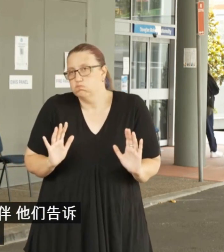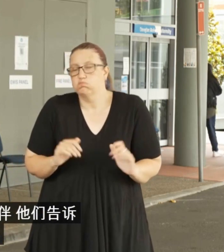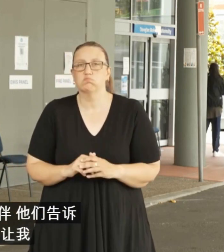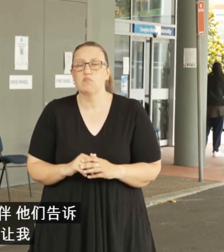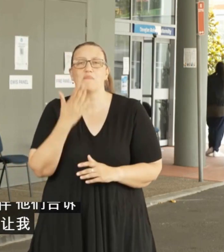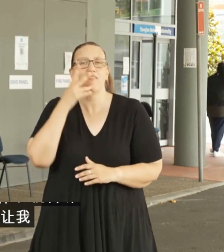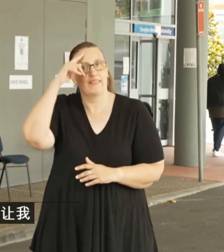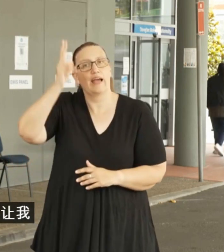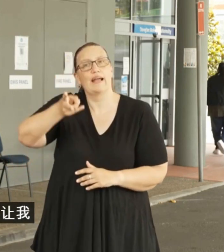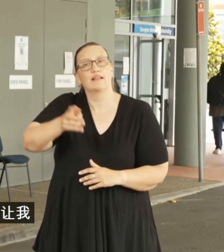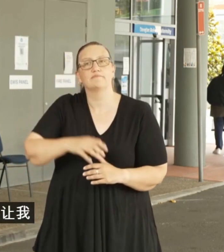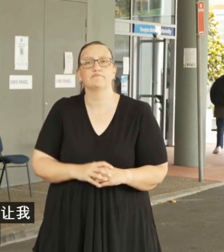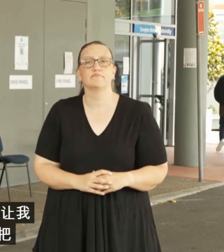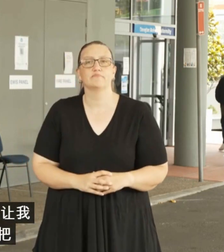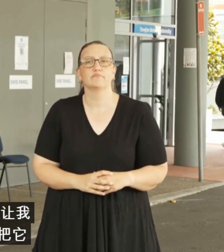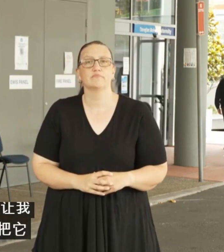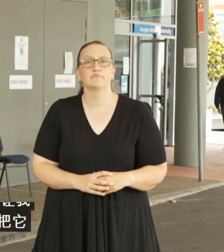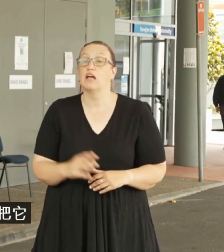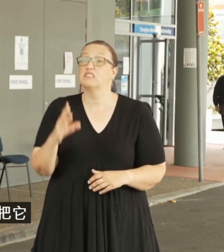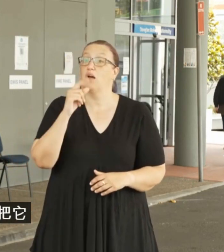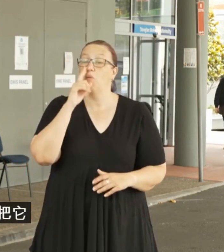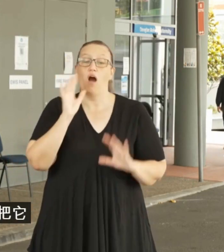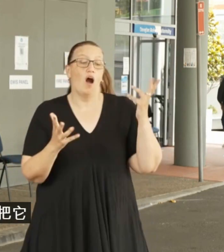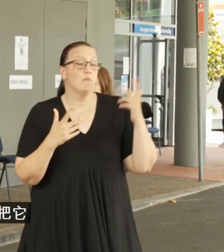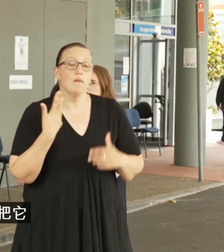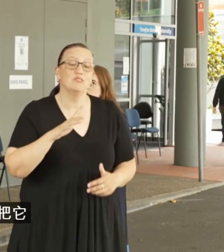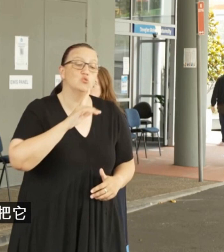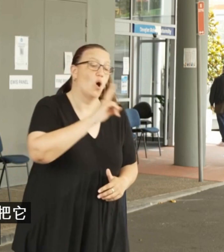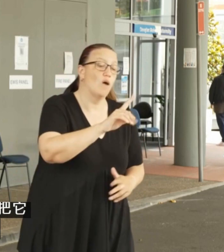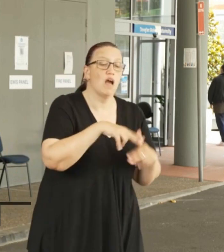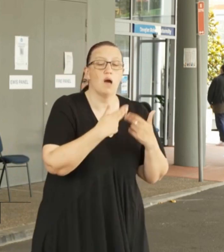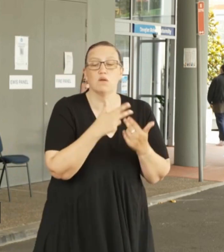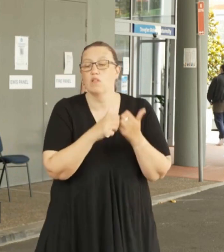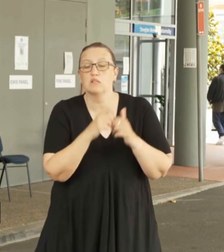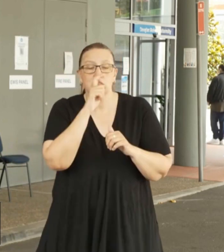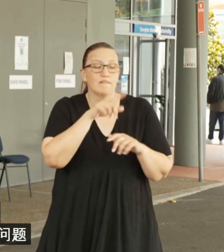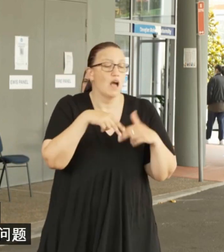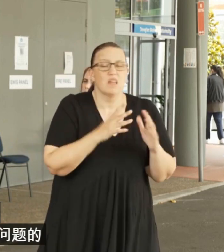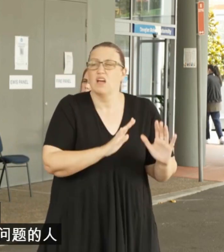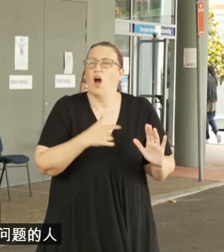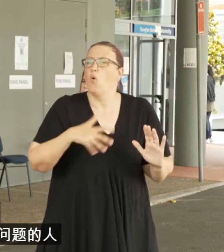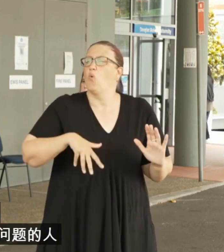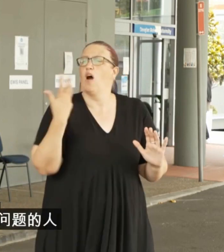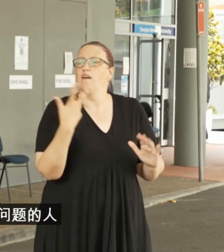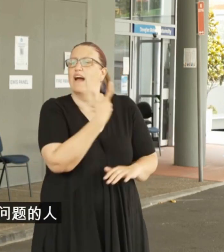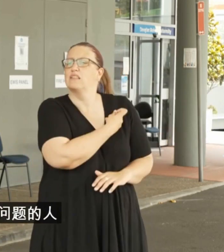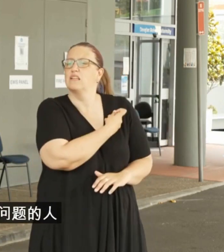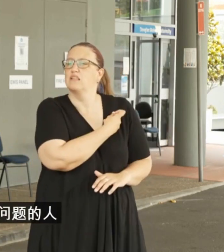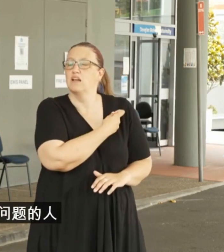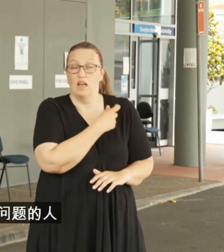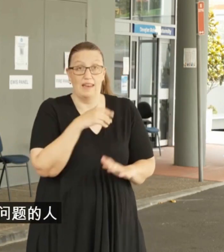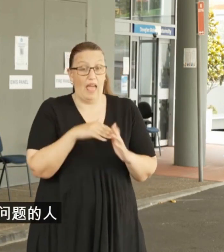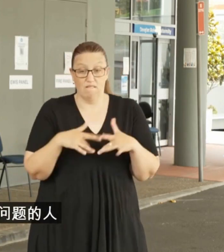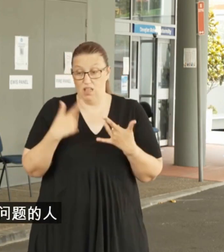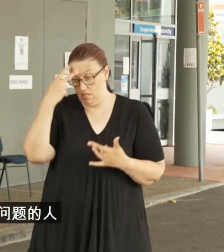I'm vaccinated. Well, it's time to set that aside and go and get vaccinated. And for the rest of us who don't have that issue, go and get your